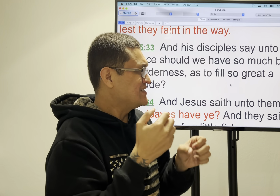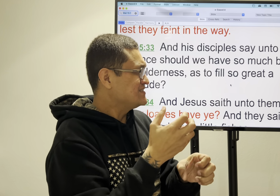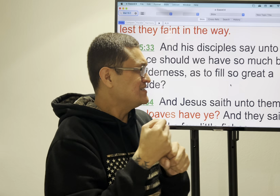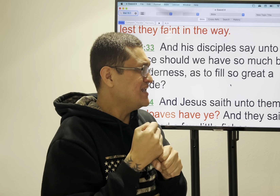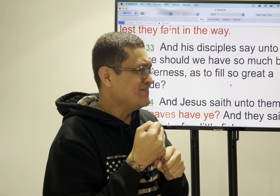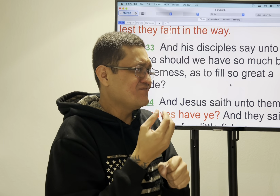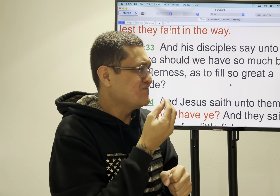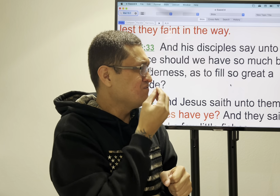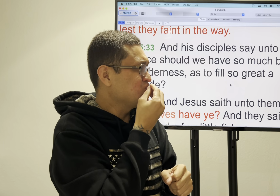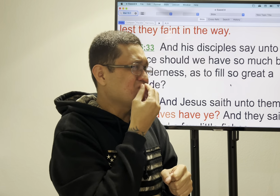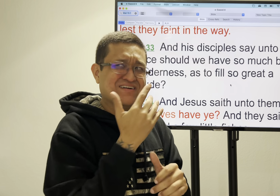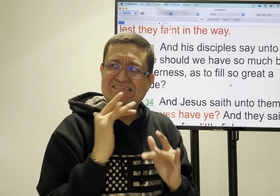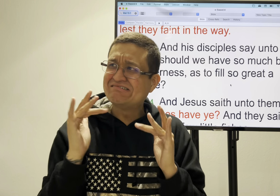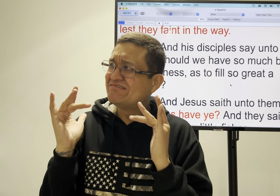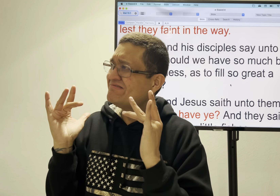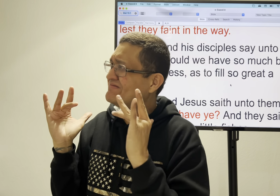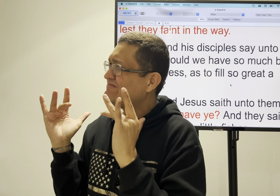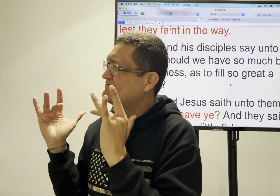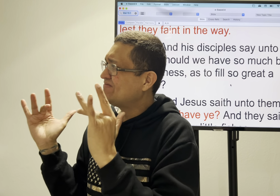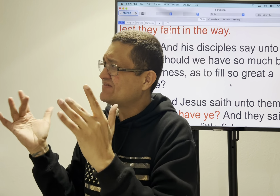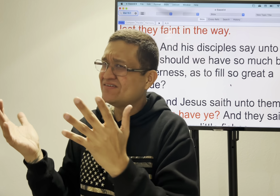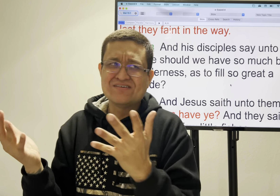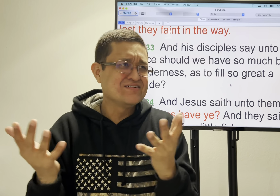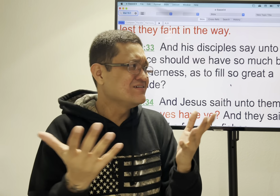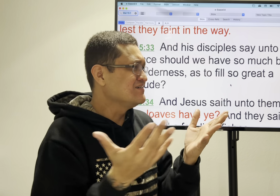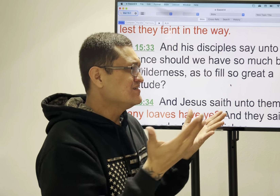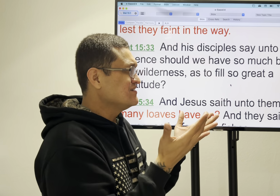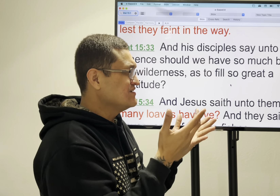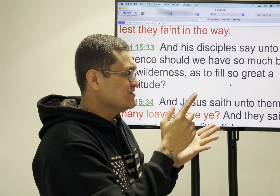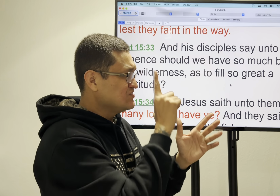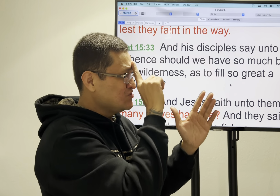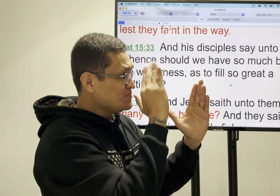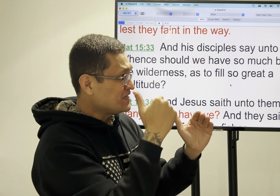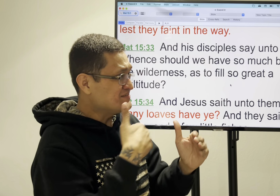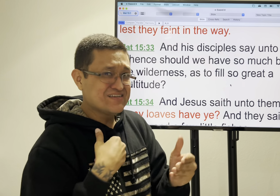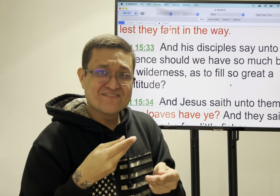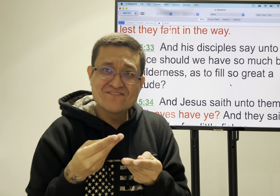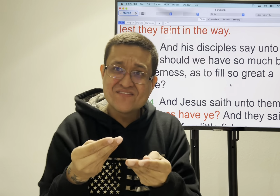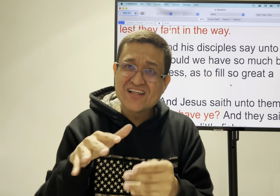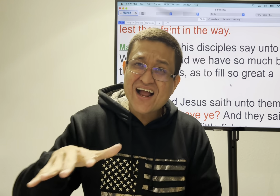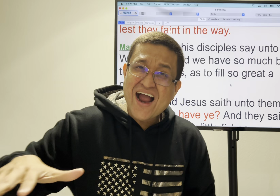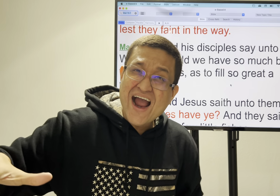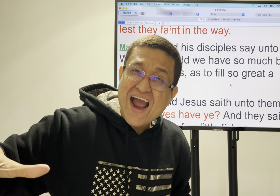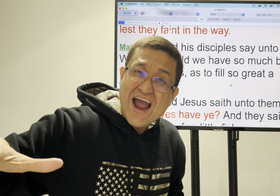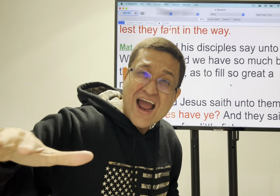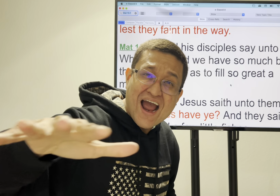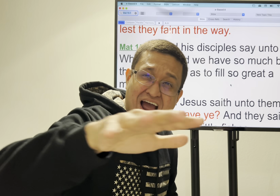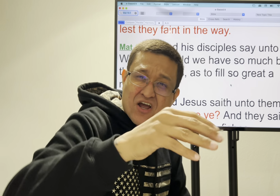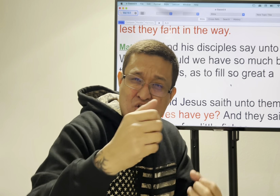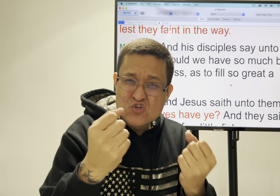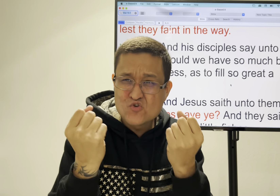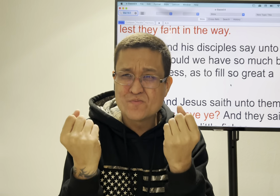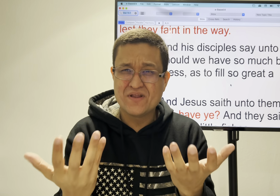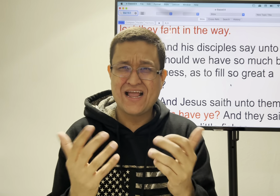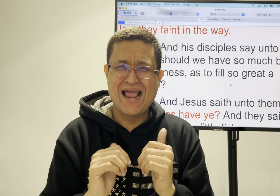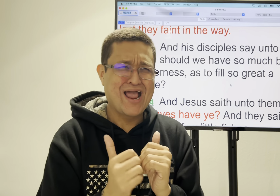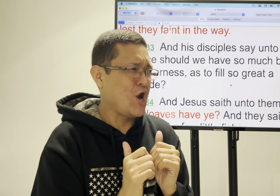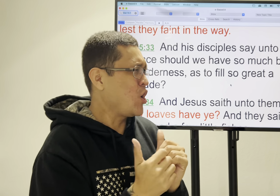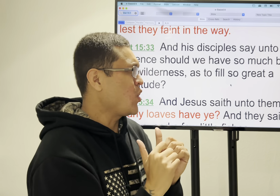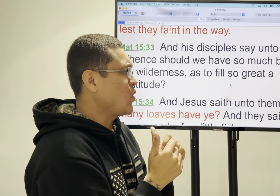And so again, they're saying, where did we find much bread in the wilderness? You expect us to feed this many people?